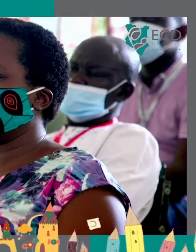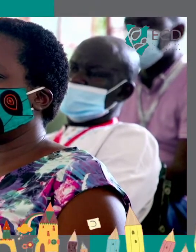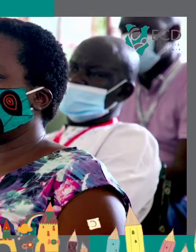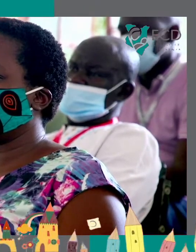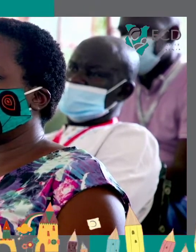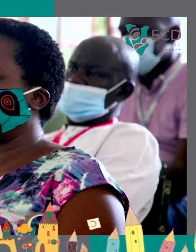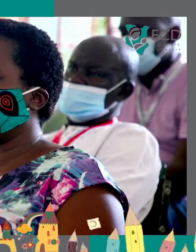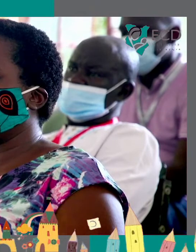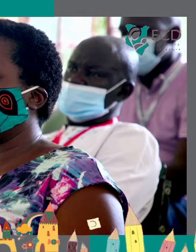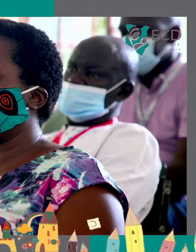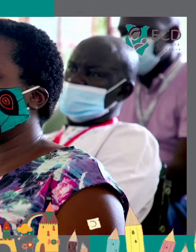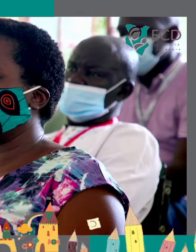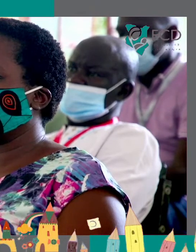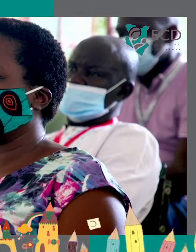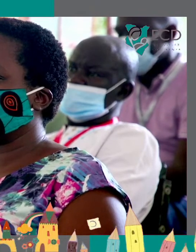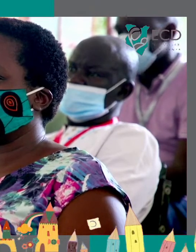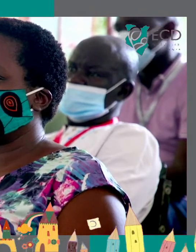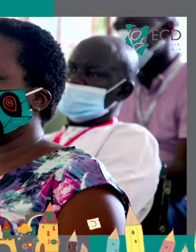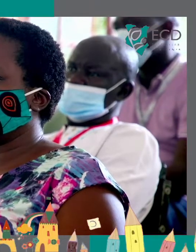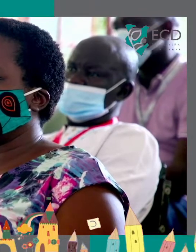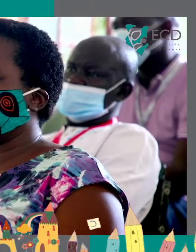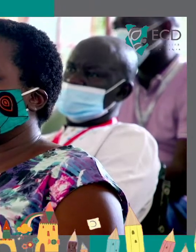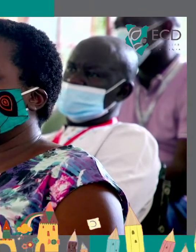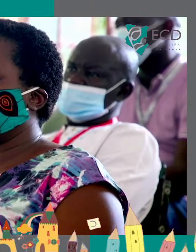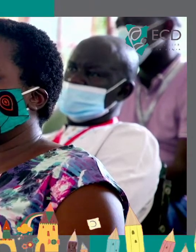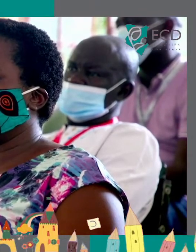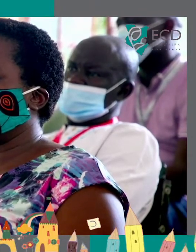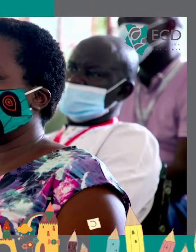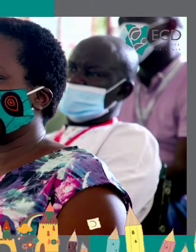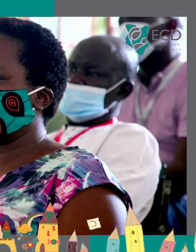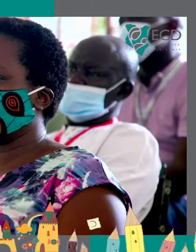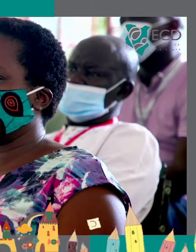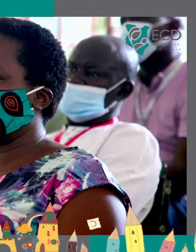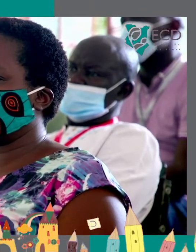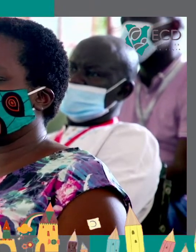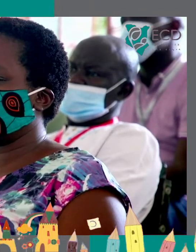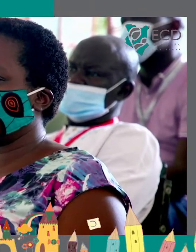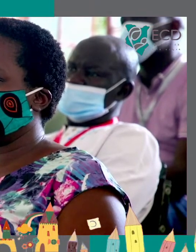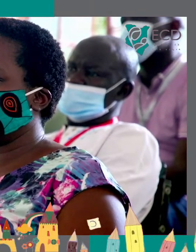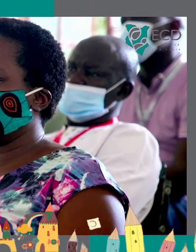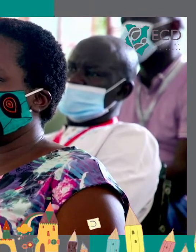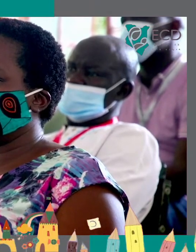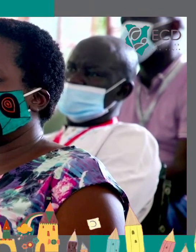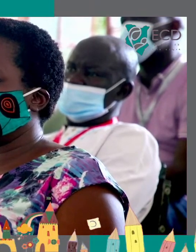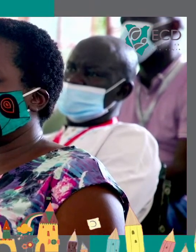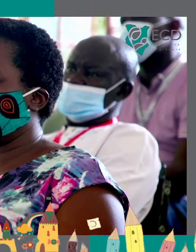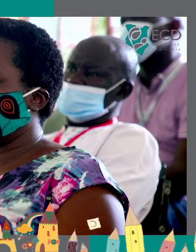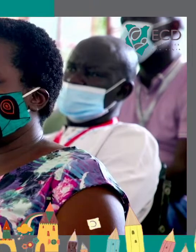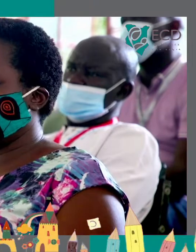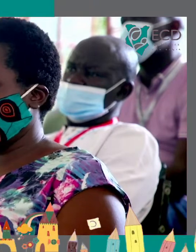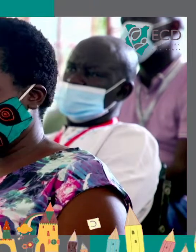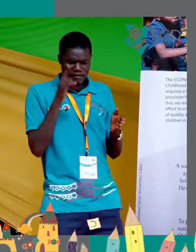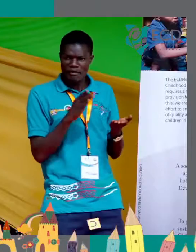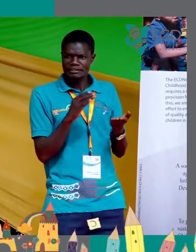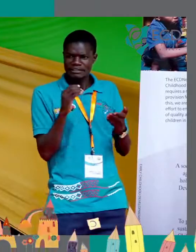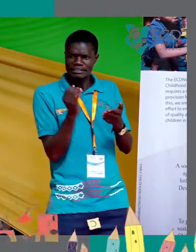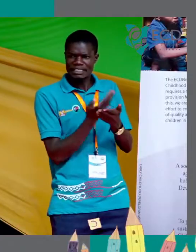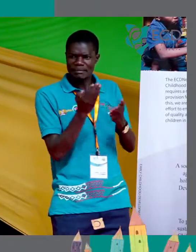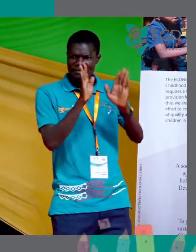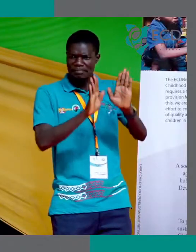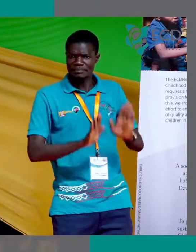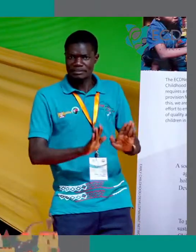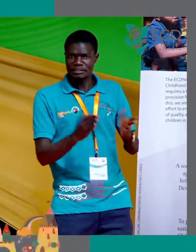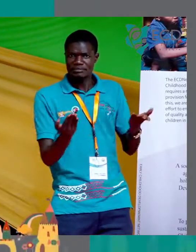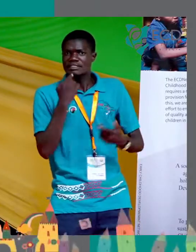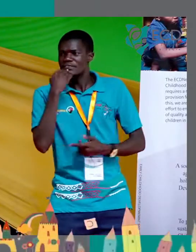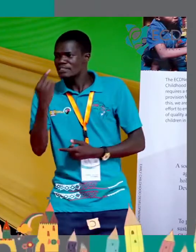focus on these children. We only got to well-wishers and partners for a few basic necessities, and we